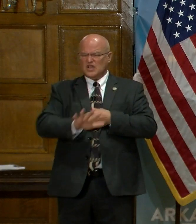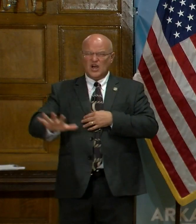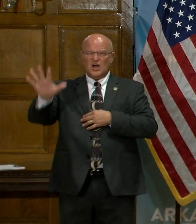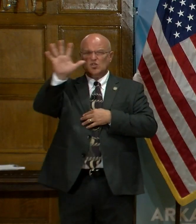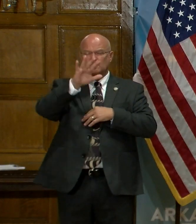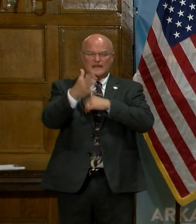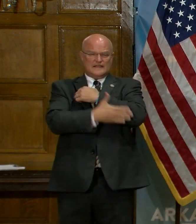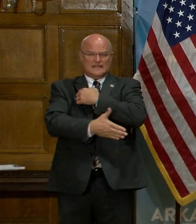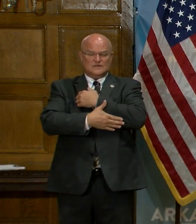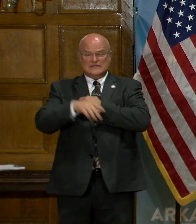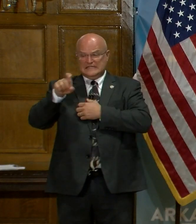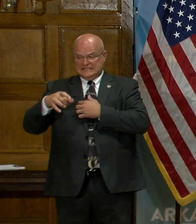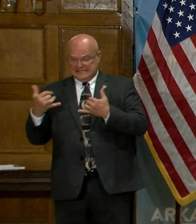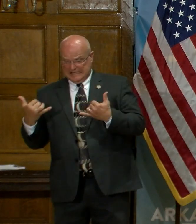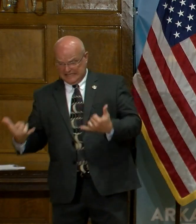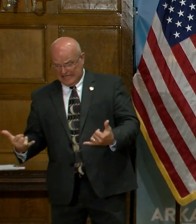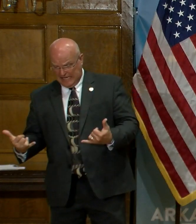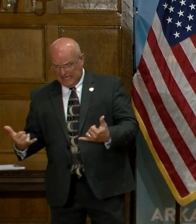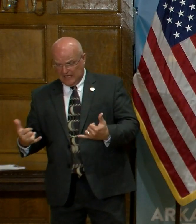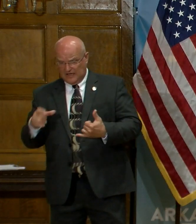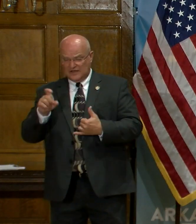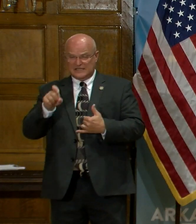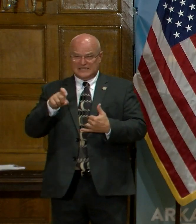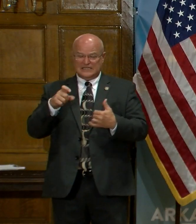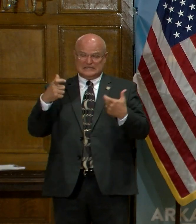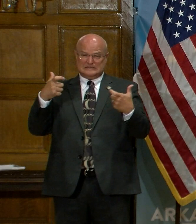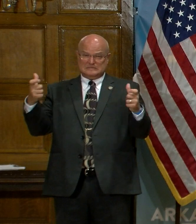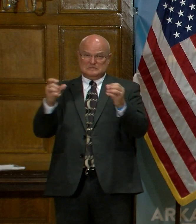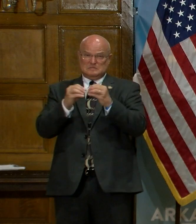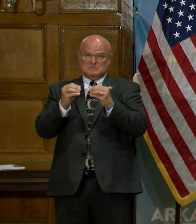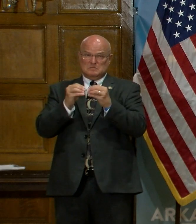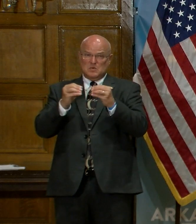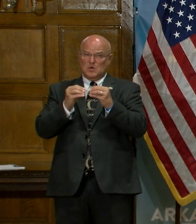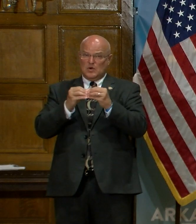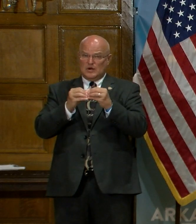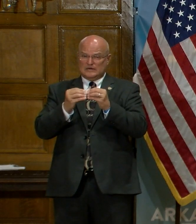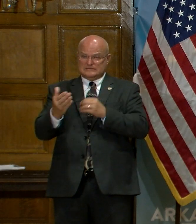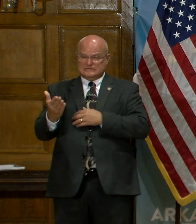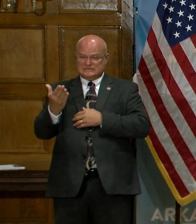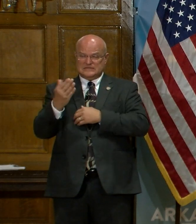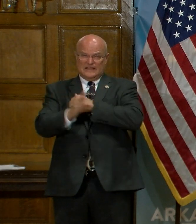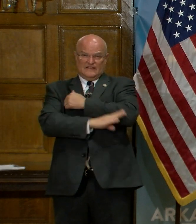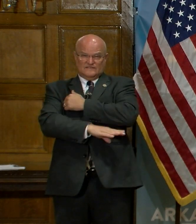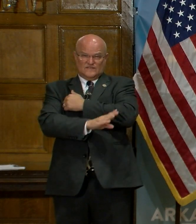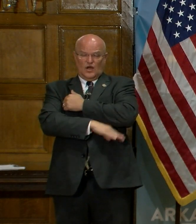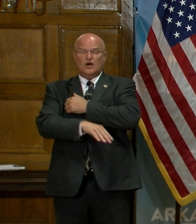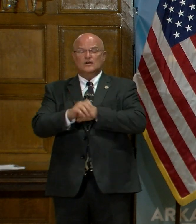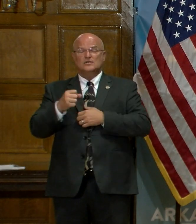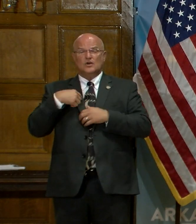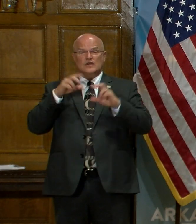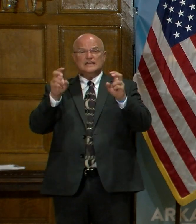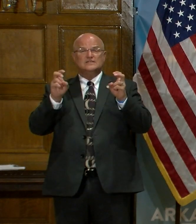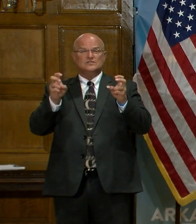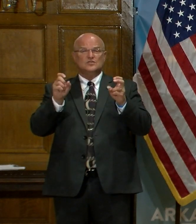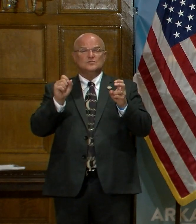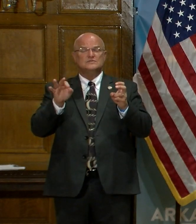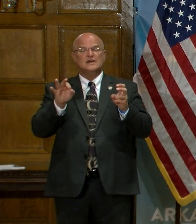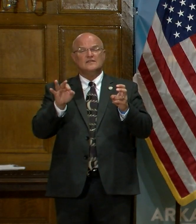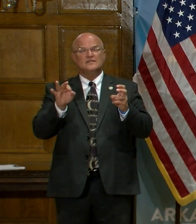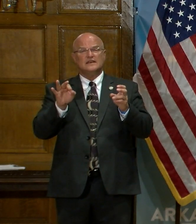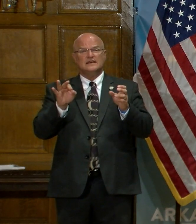It's needed now. It'll be even needed to a greater extent, most likely this fall. In terms